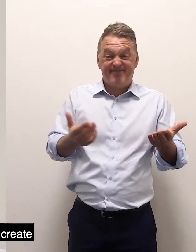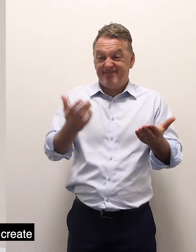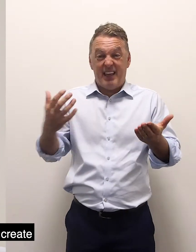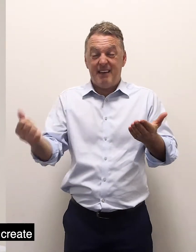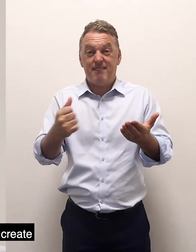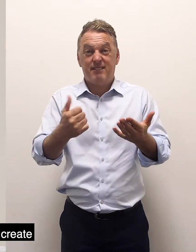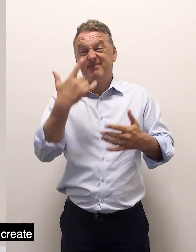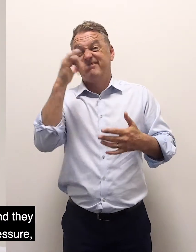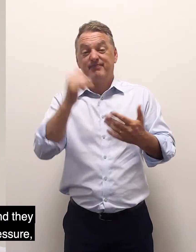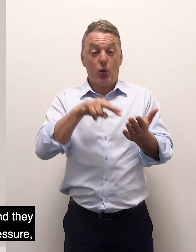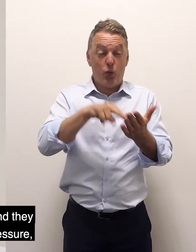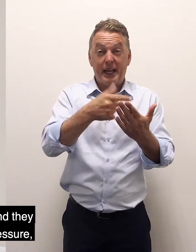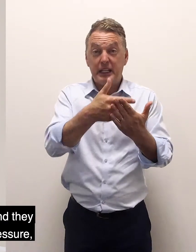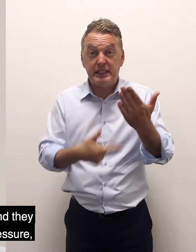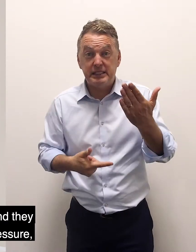so they had to create